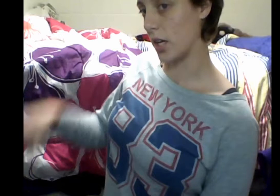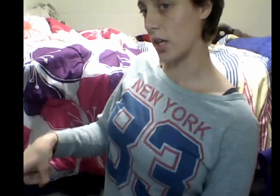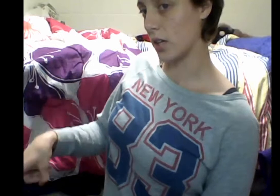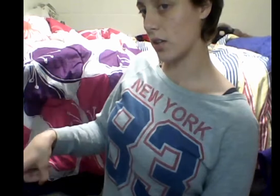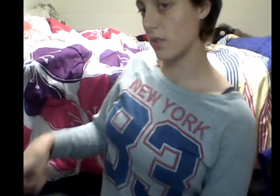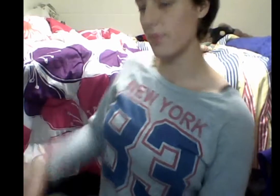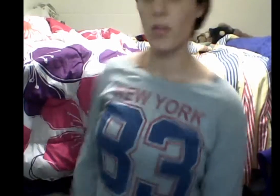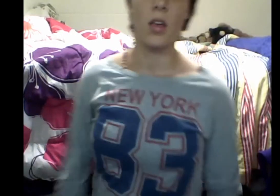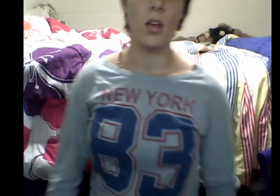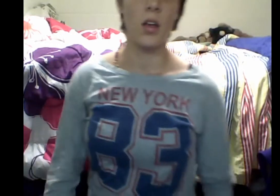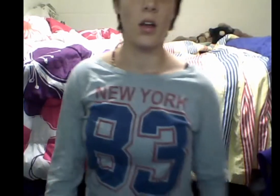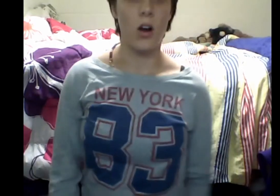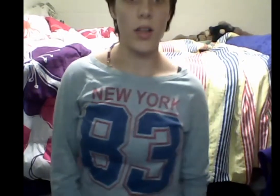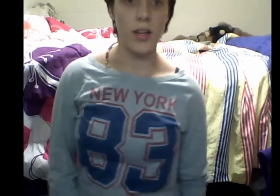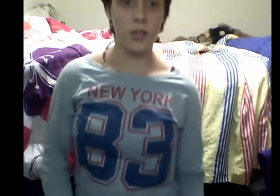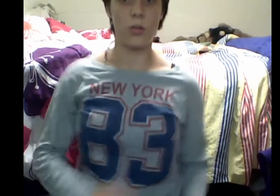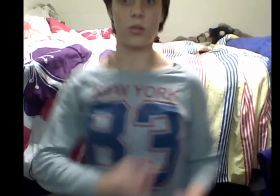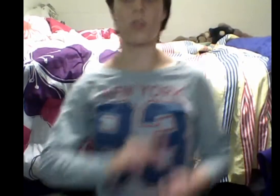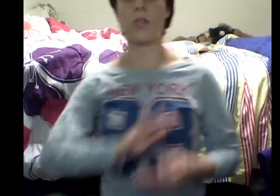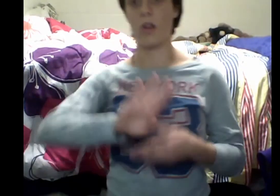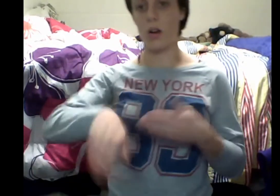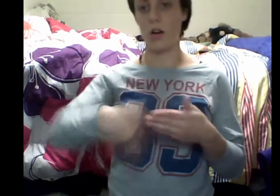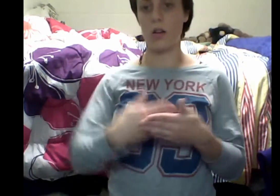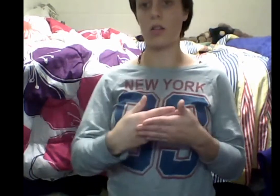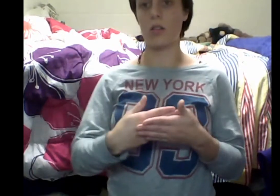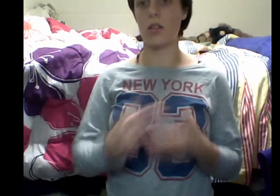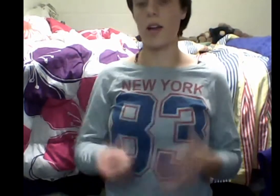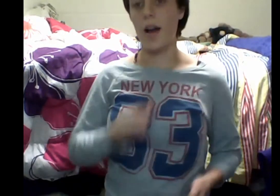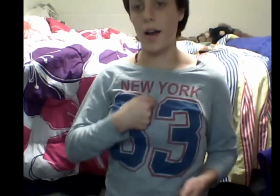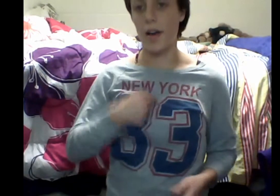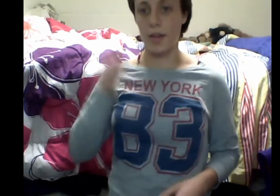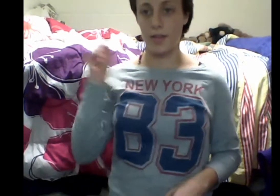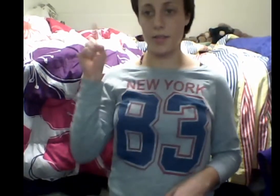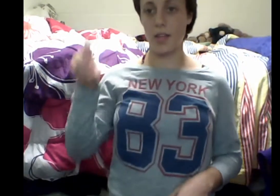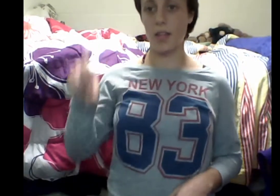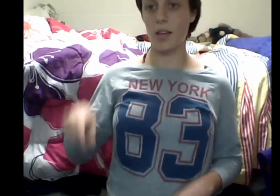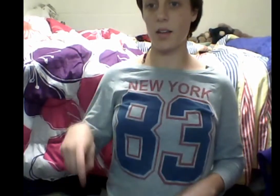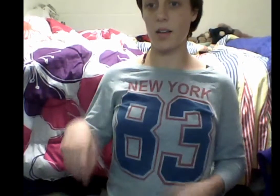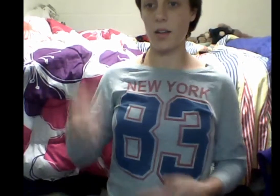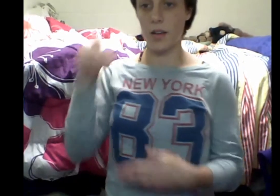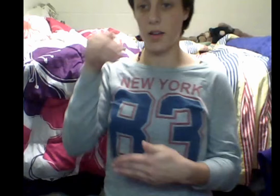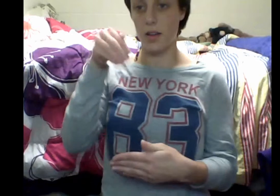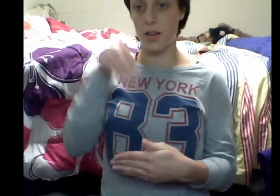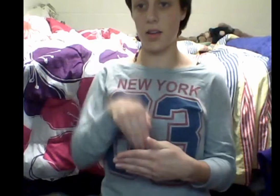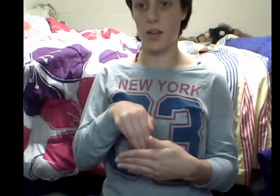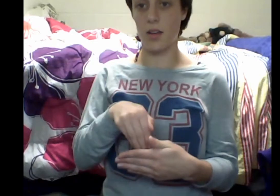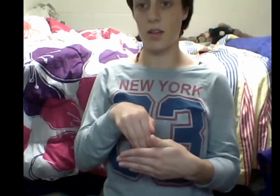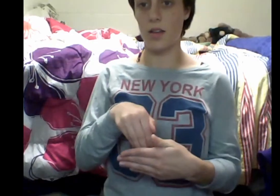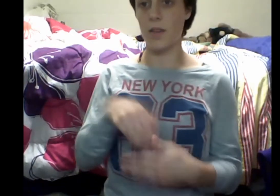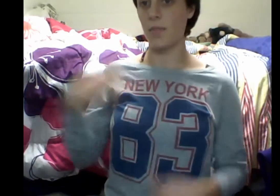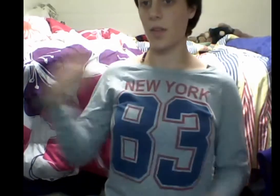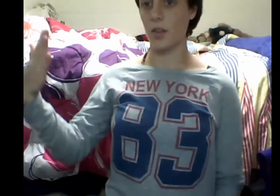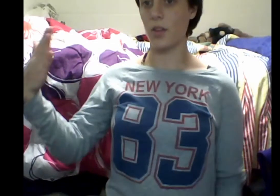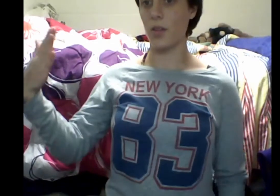Need. All I need in you alone. All I need in